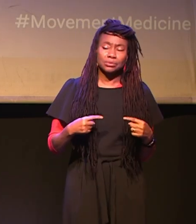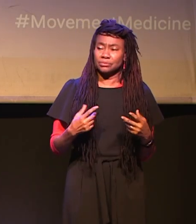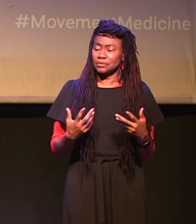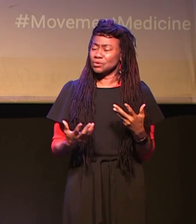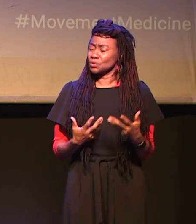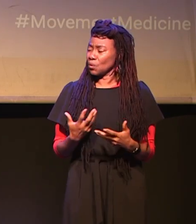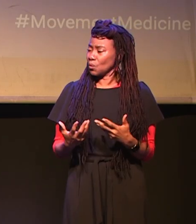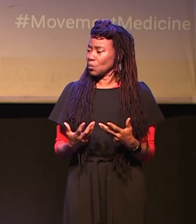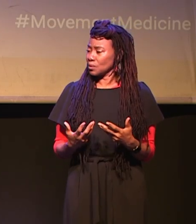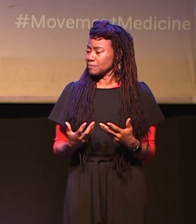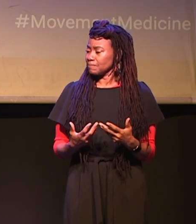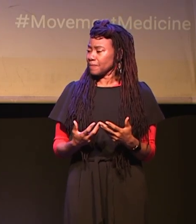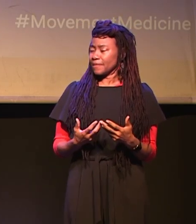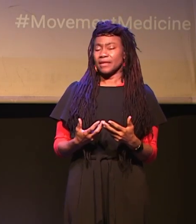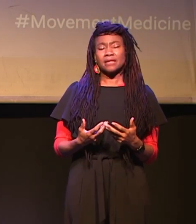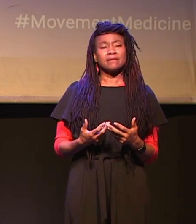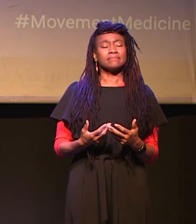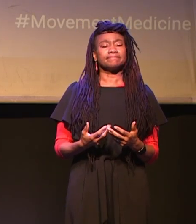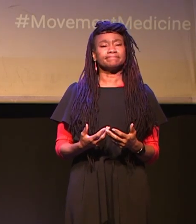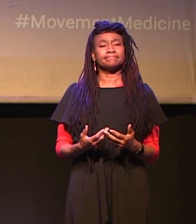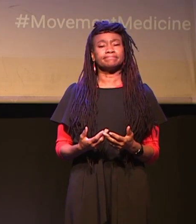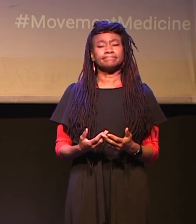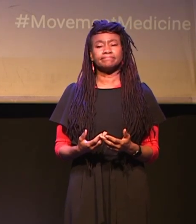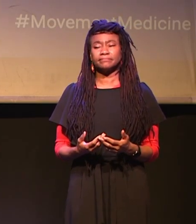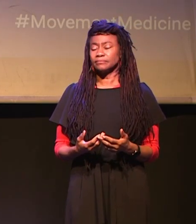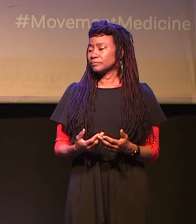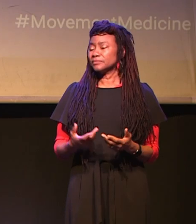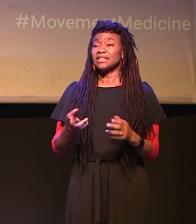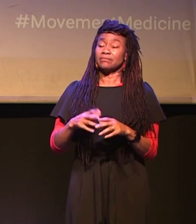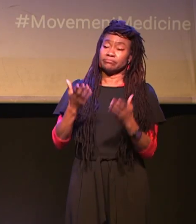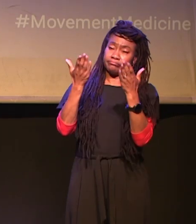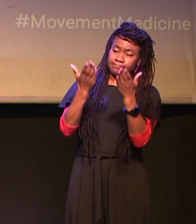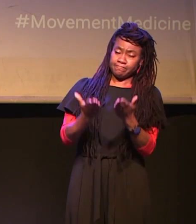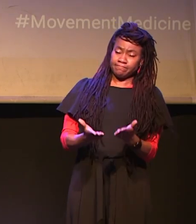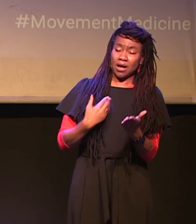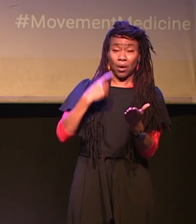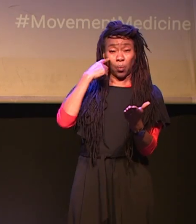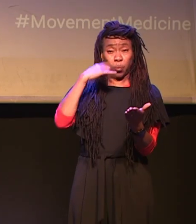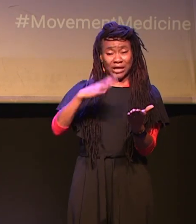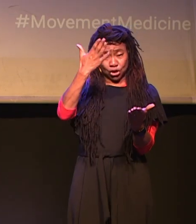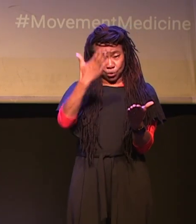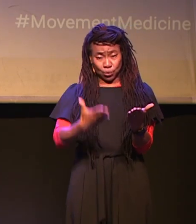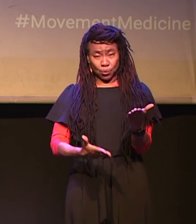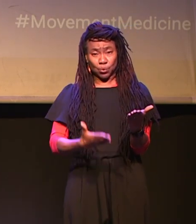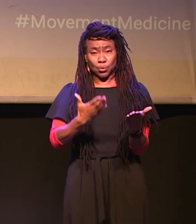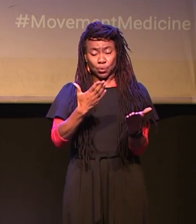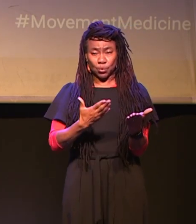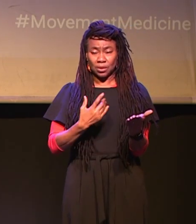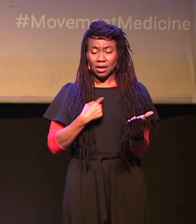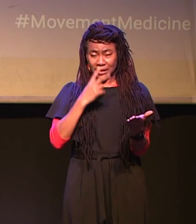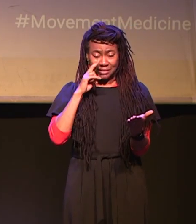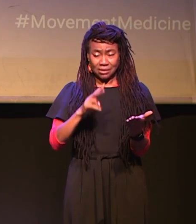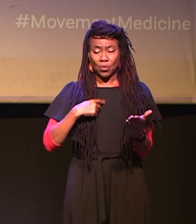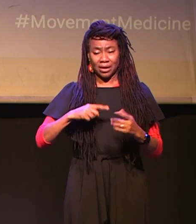like, so if we could be like, I witness you, I can be with you, we are different, but I